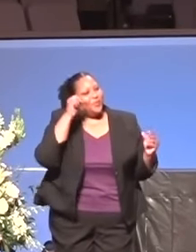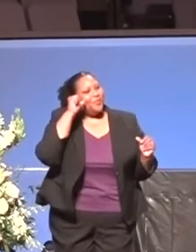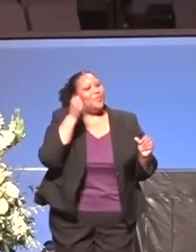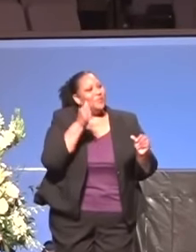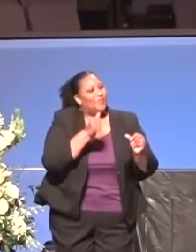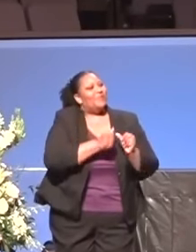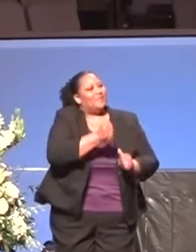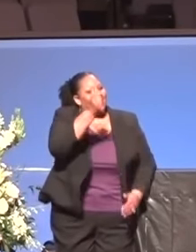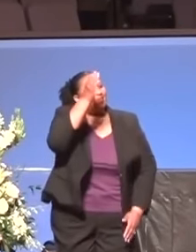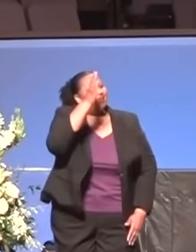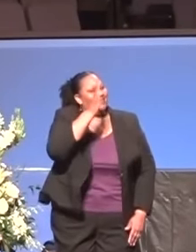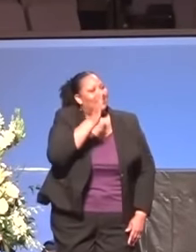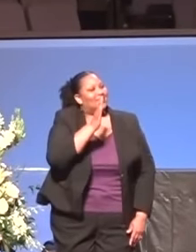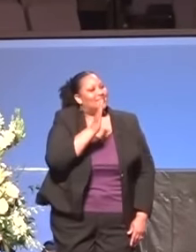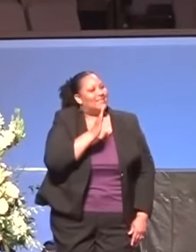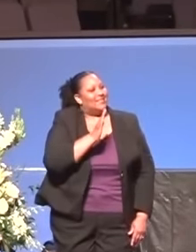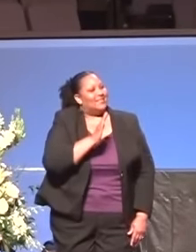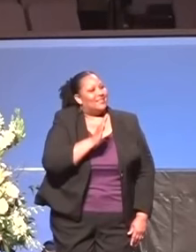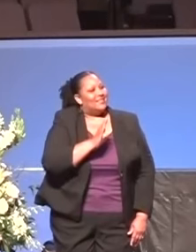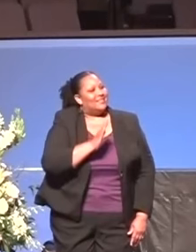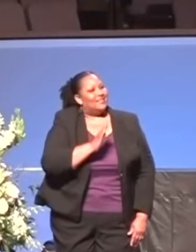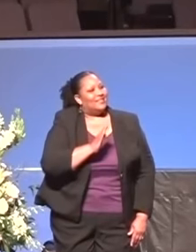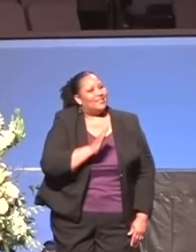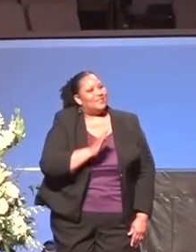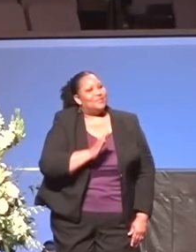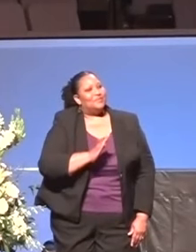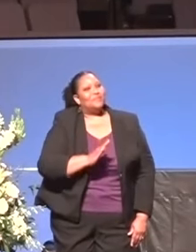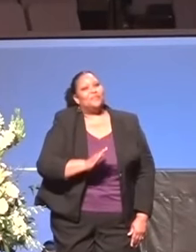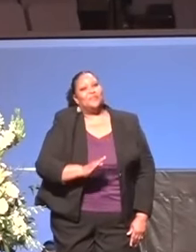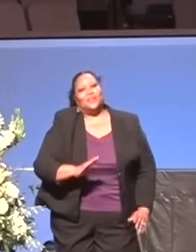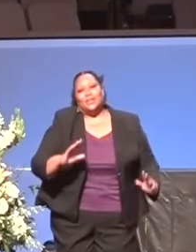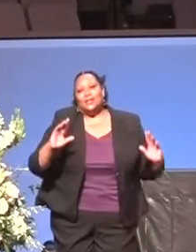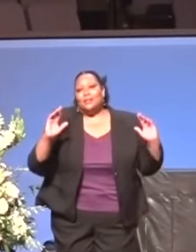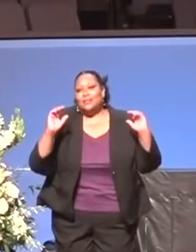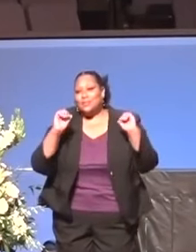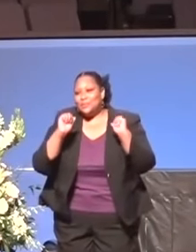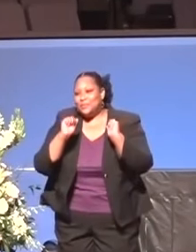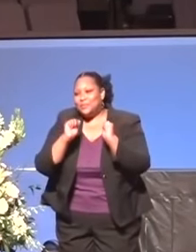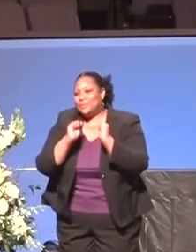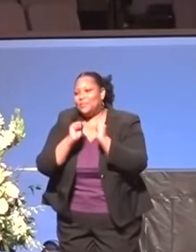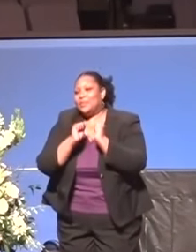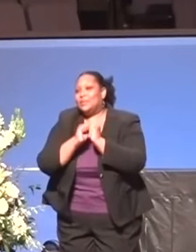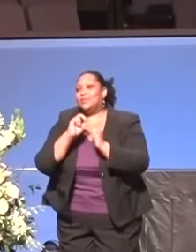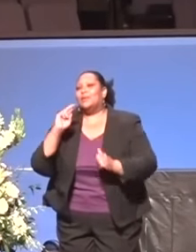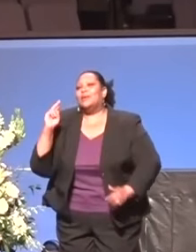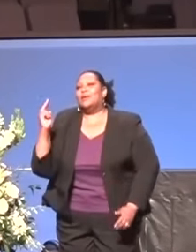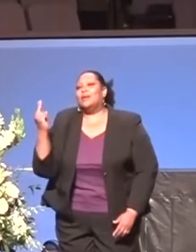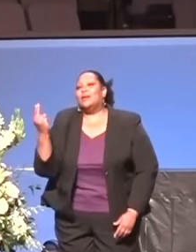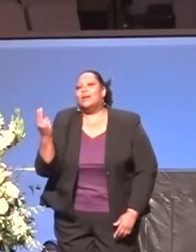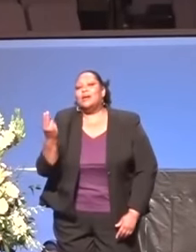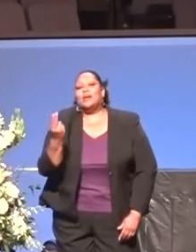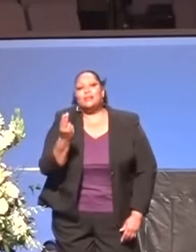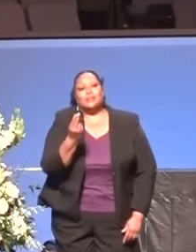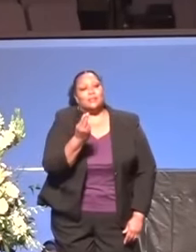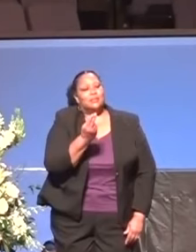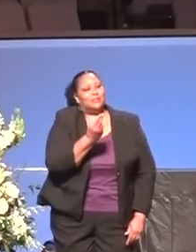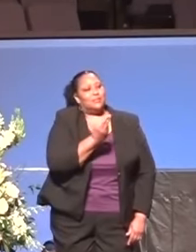Remember, God is with us.